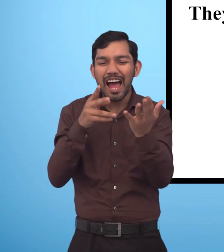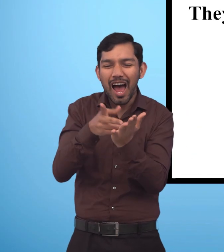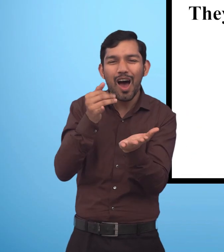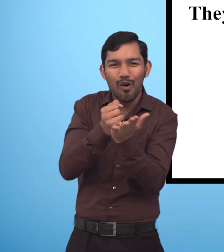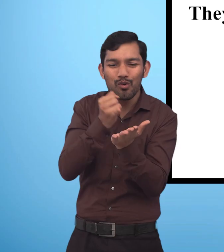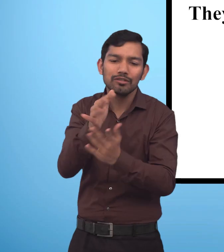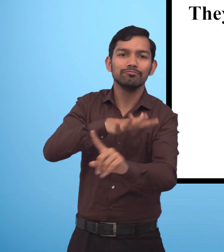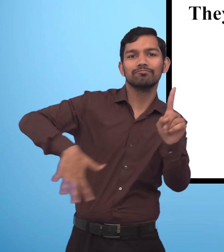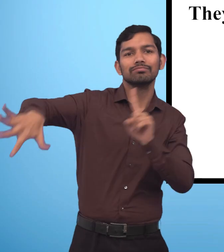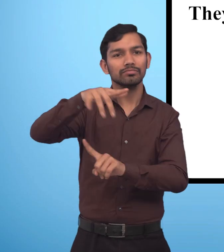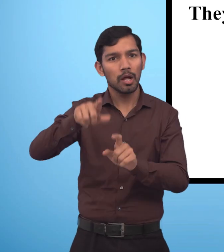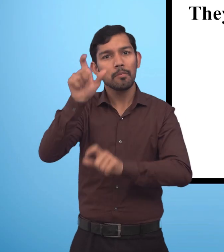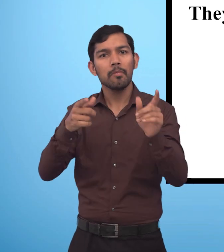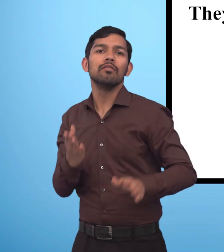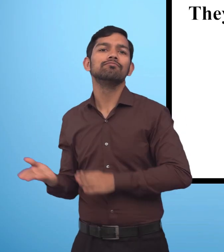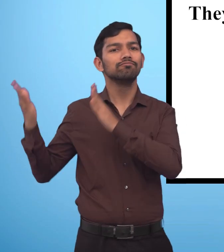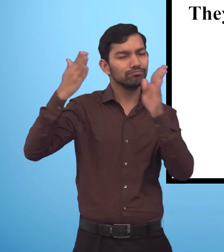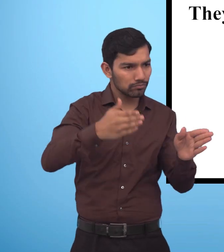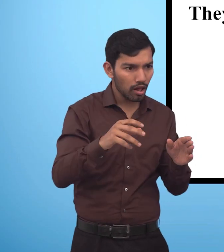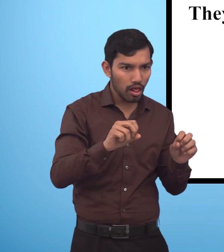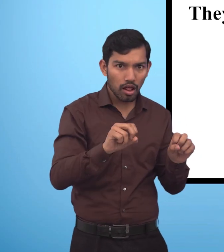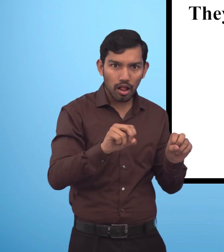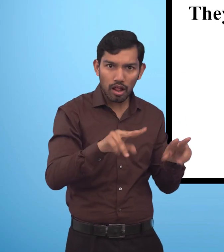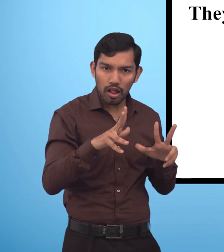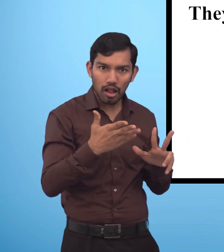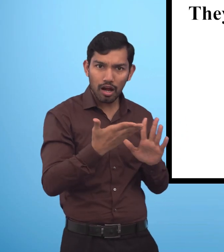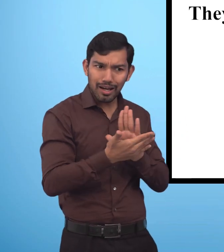They talked about those designs to others.